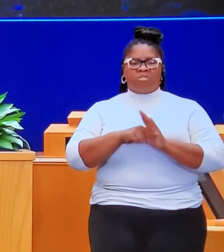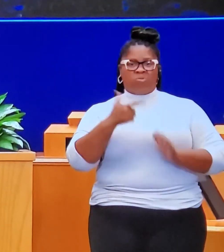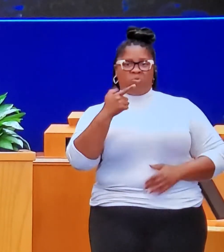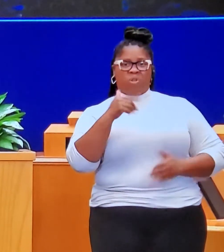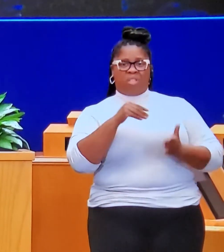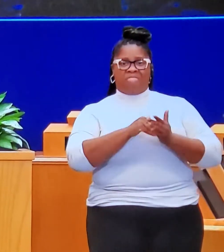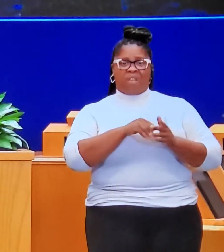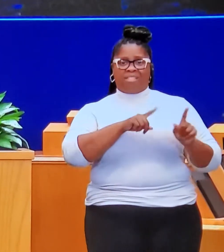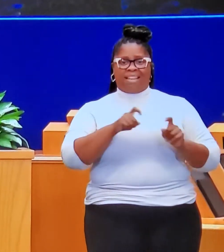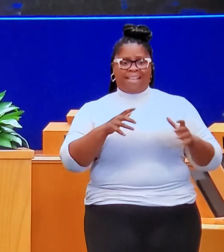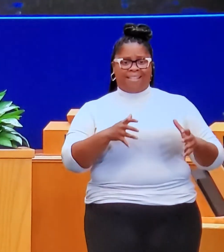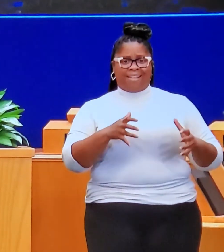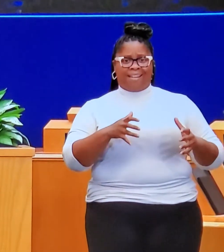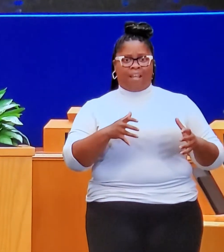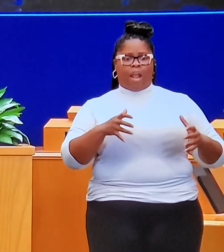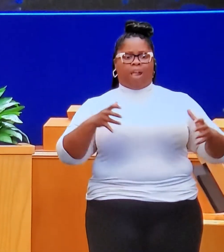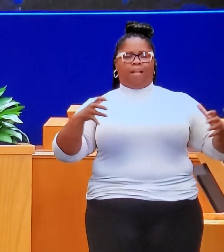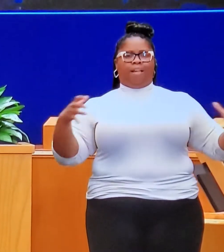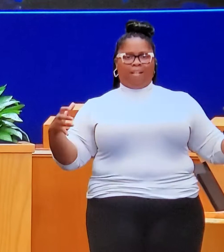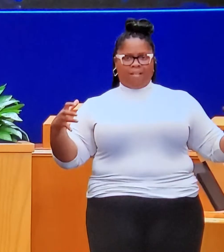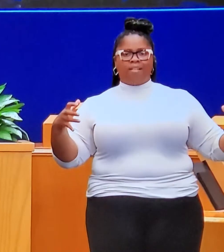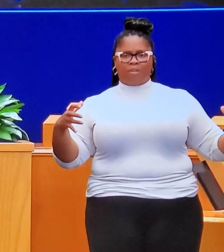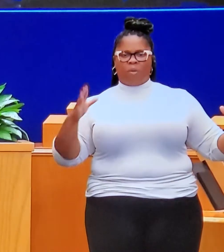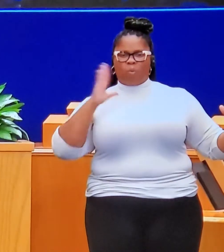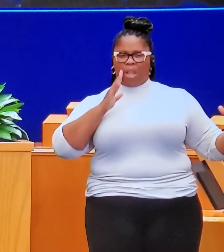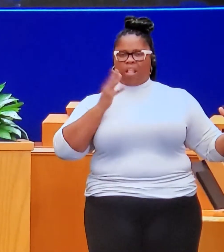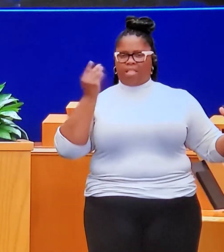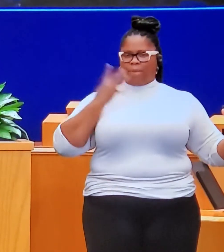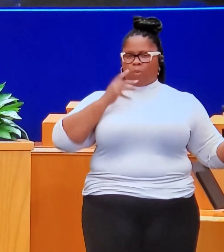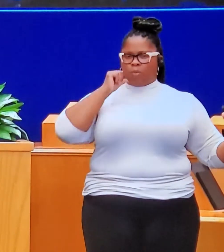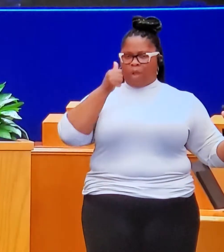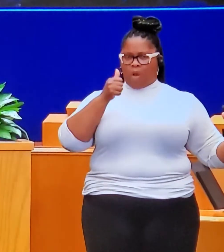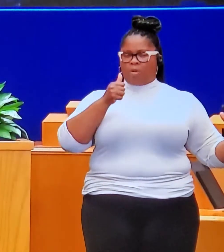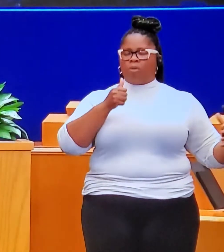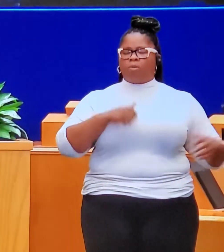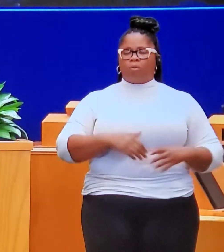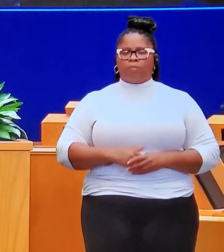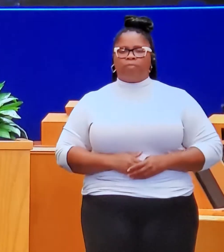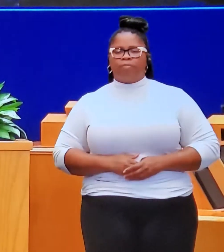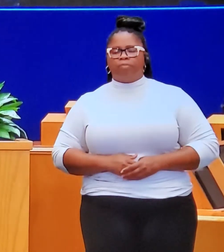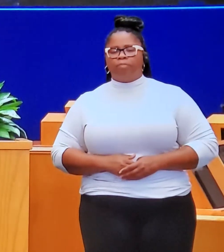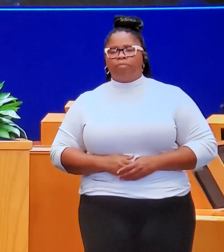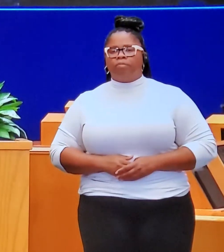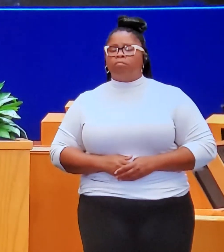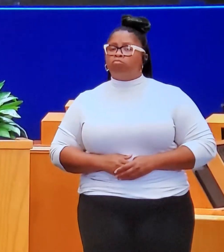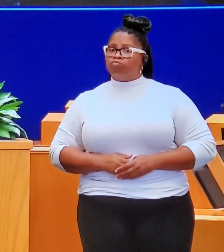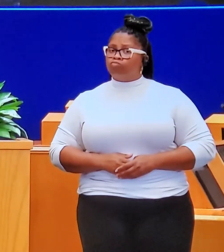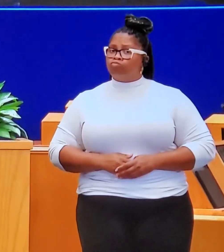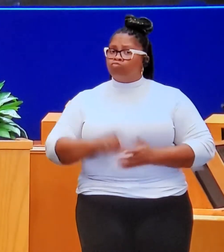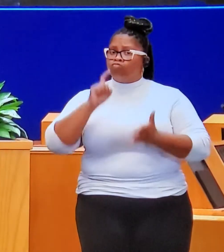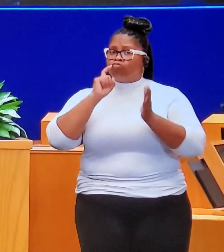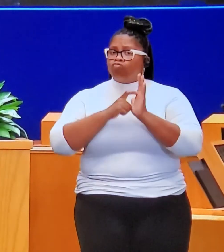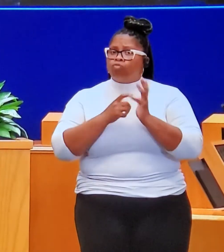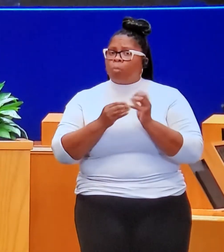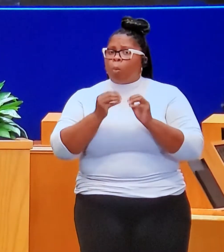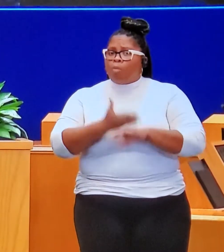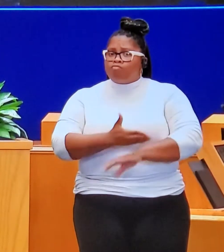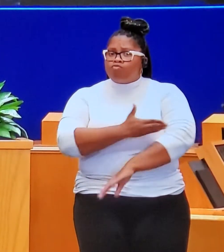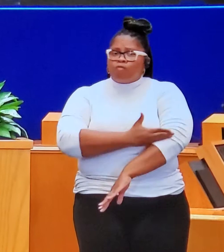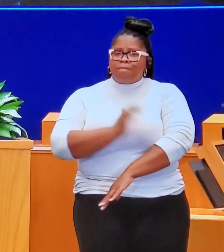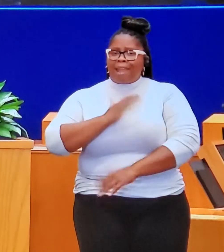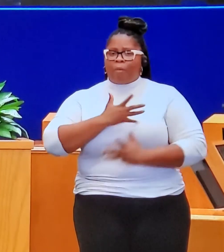and that will bring down the rate in terms of the number of people who are positive. We've seen a lot of big improvements in testing